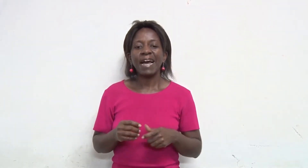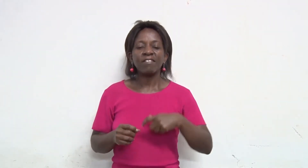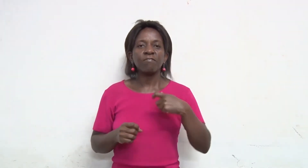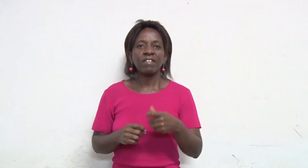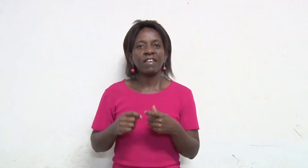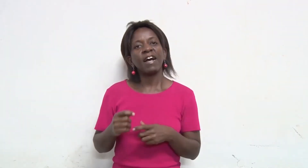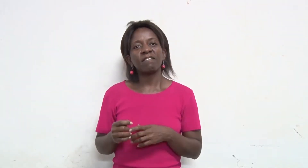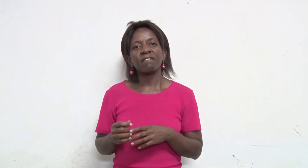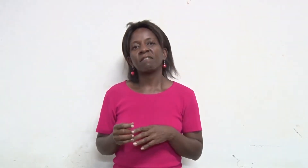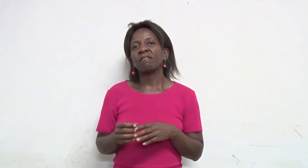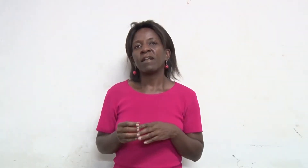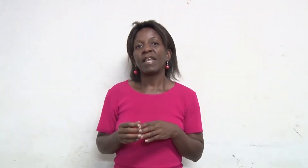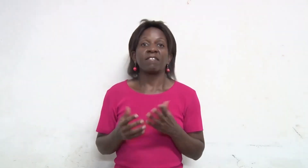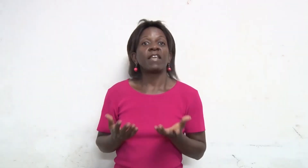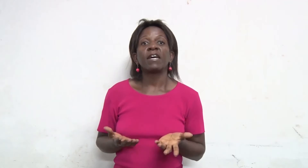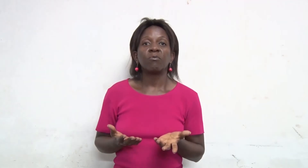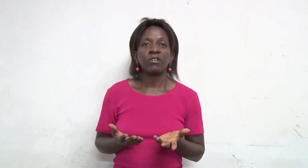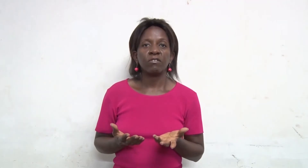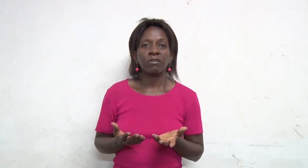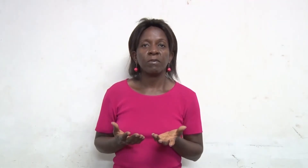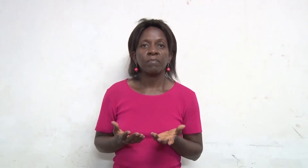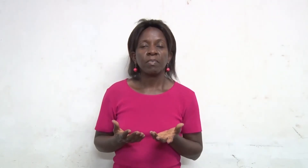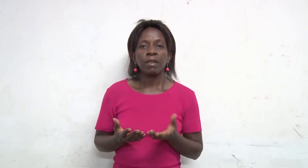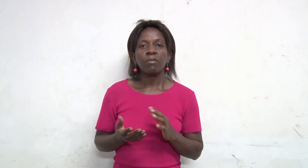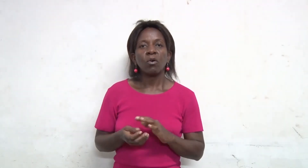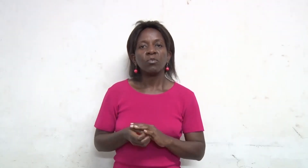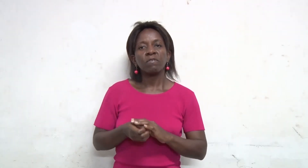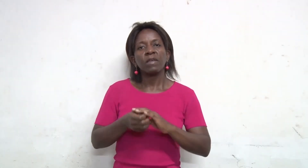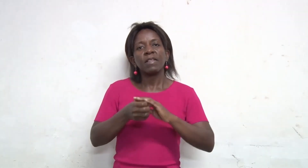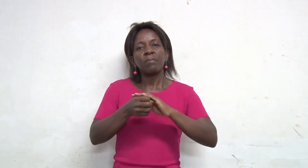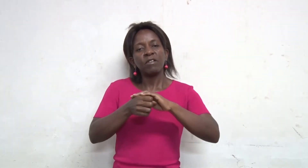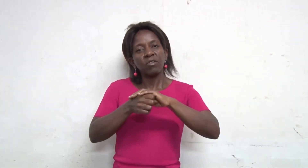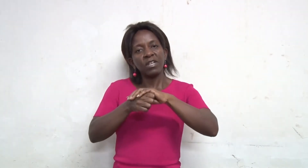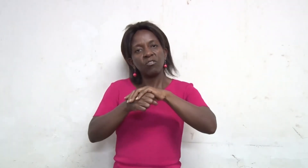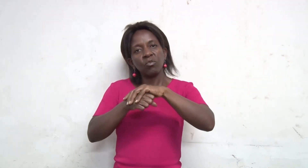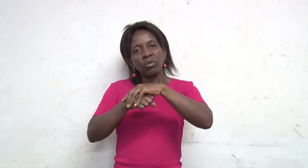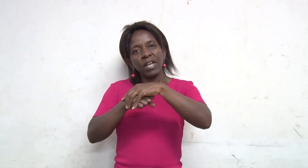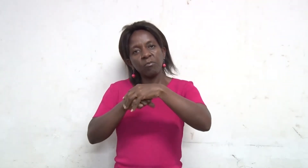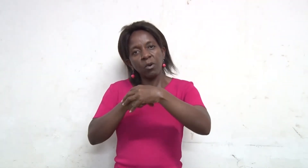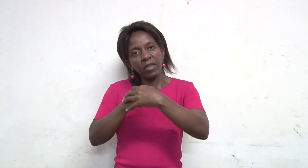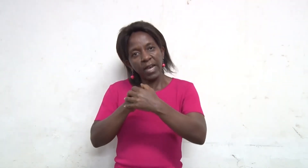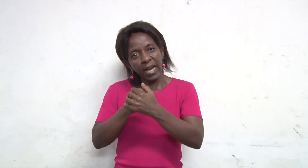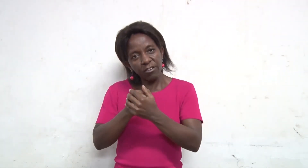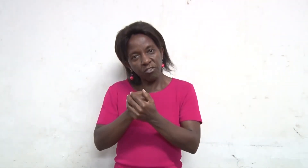as fast as like sign language, because the person needs to explore the hand shape,